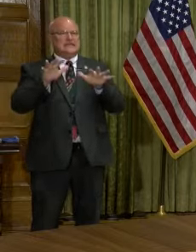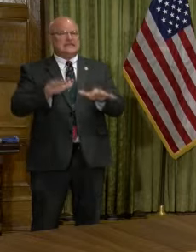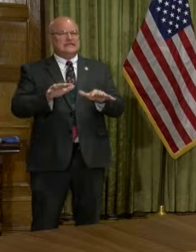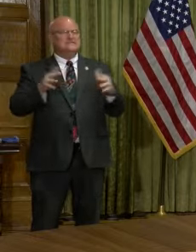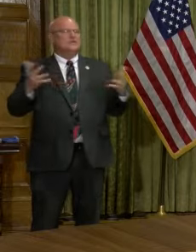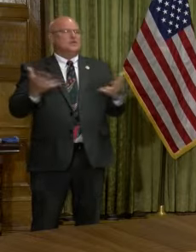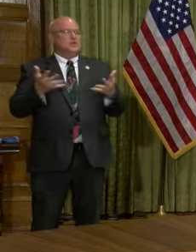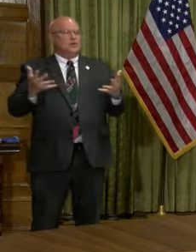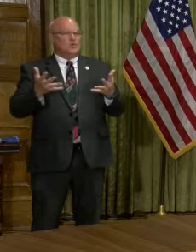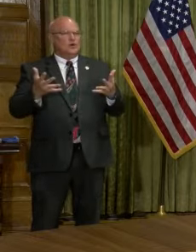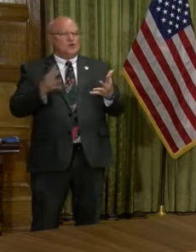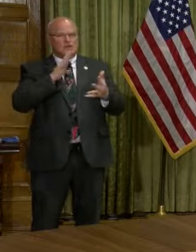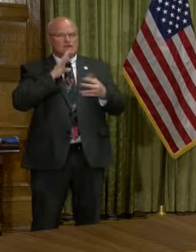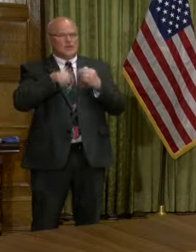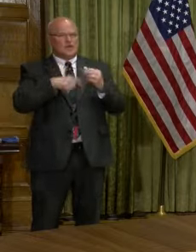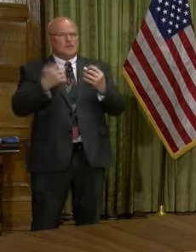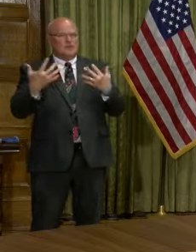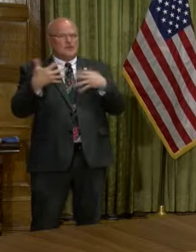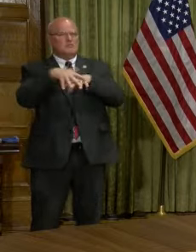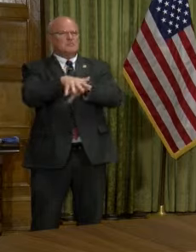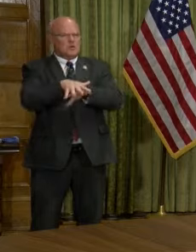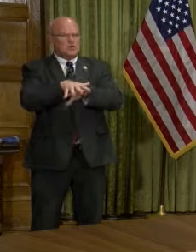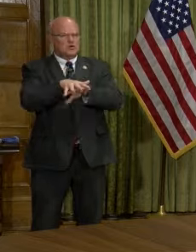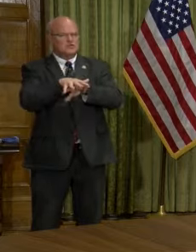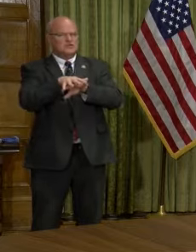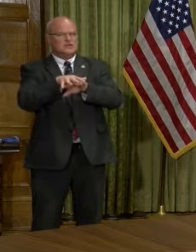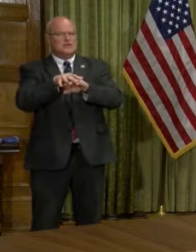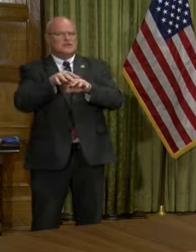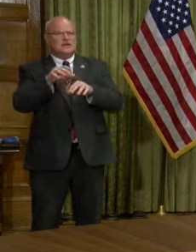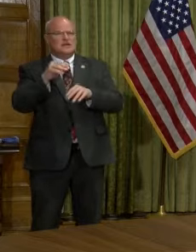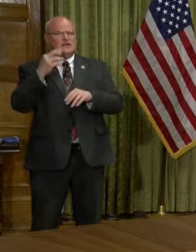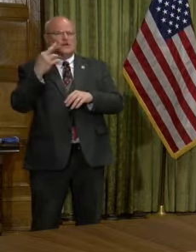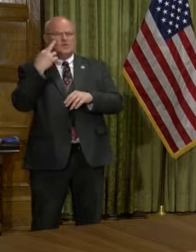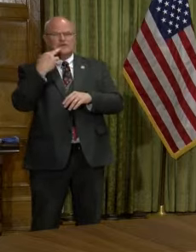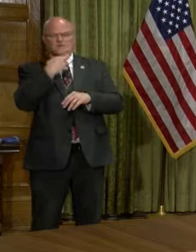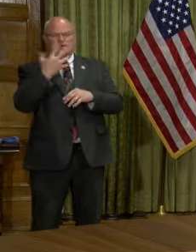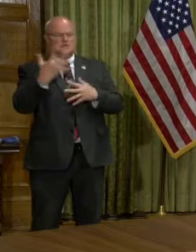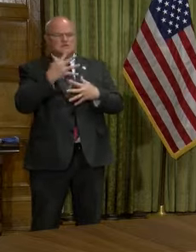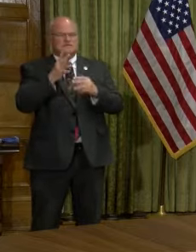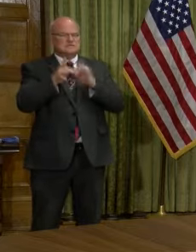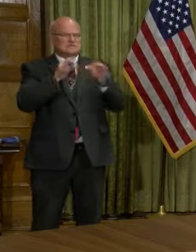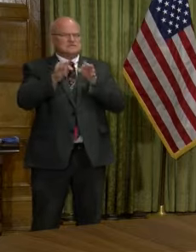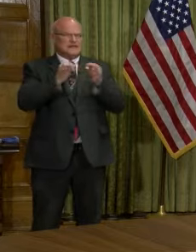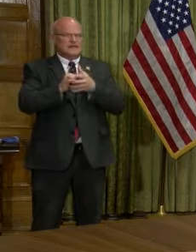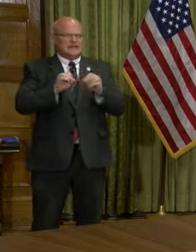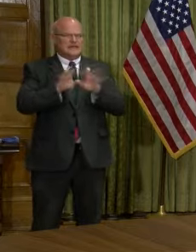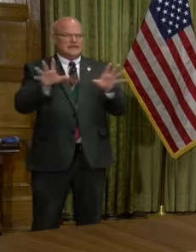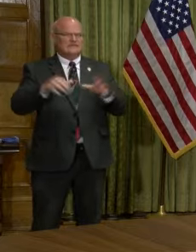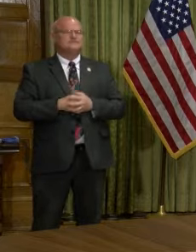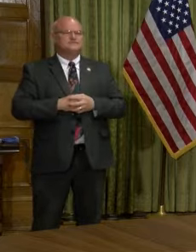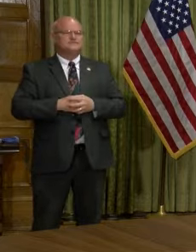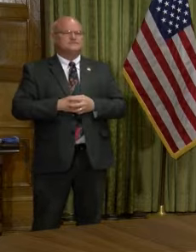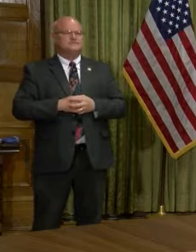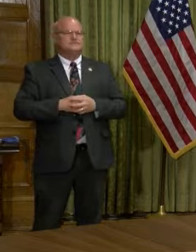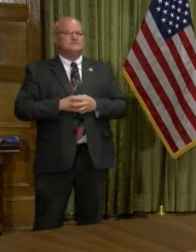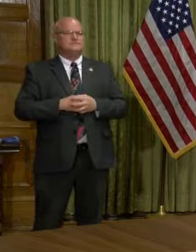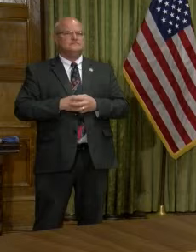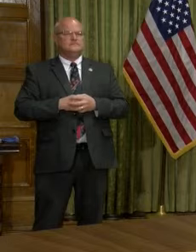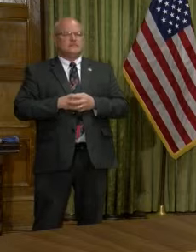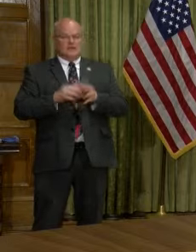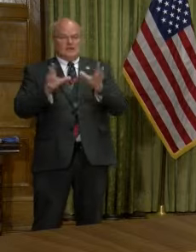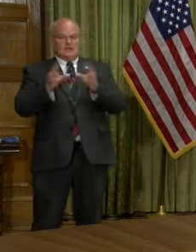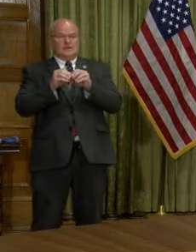And when you're talking about larger venues, what are the examples of what you're talking about when looking at that position? Well, larger venues would